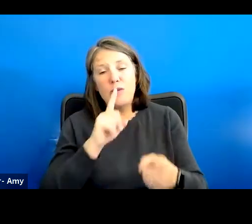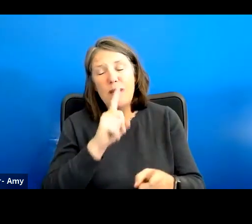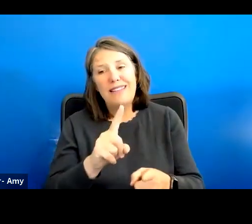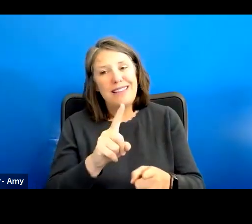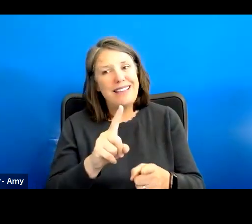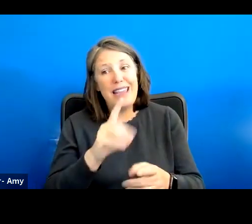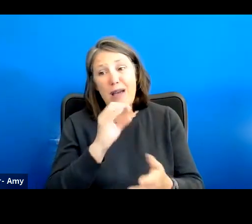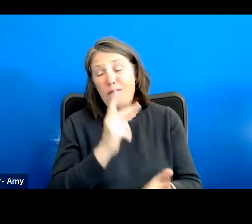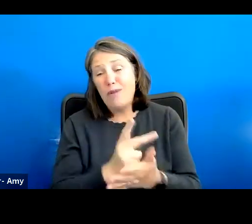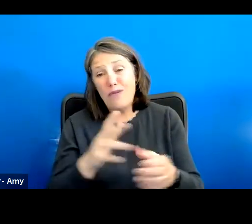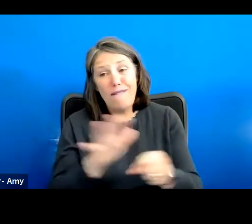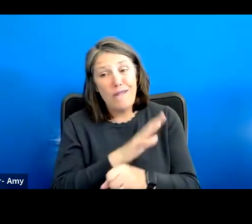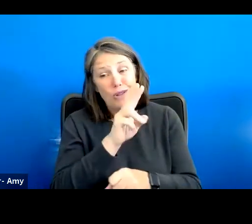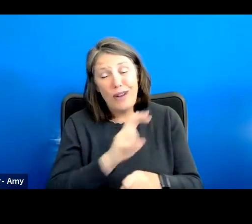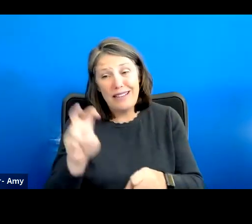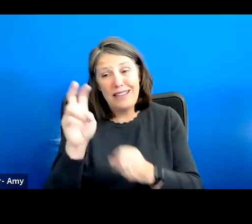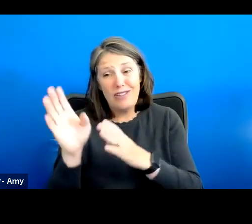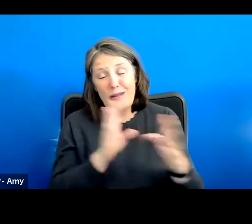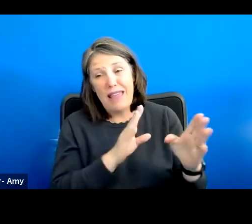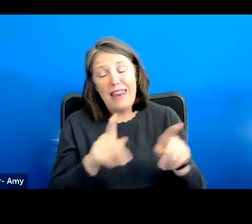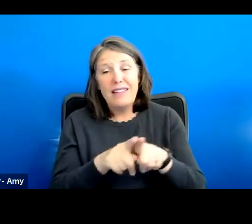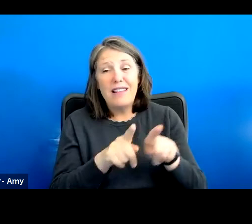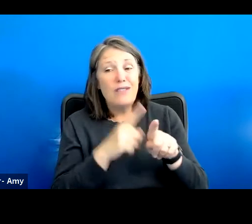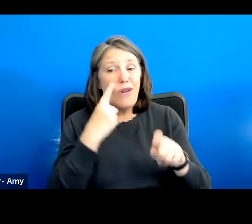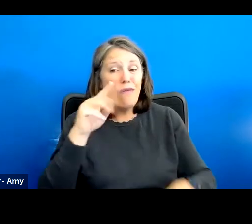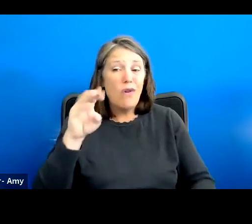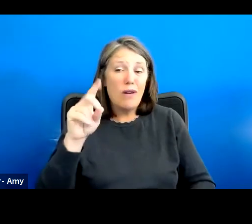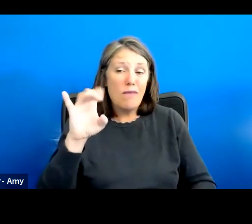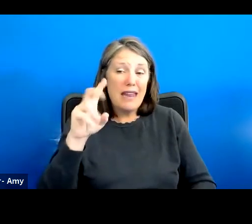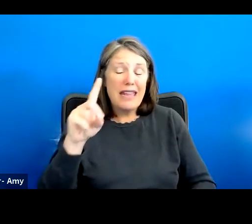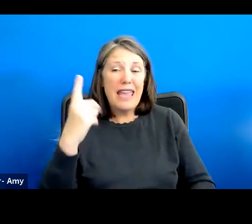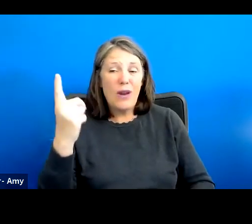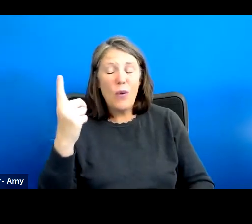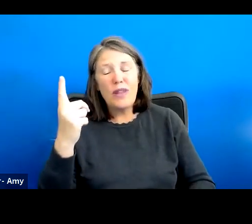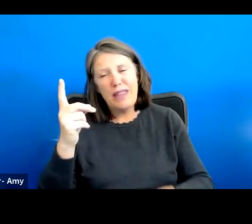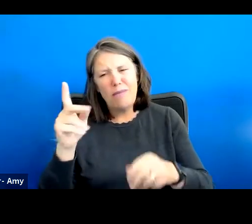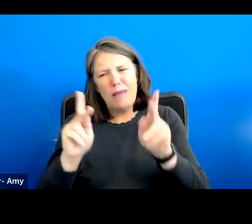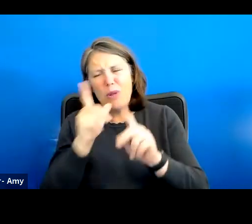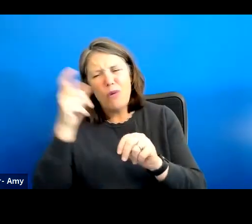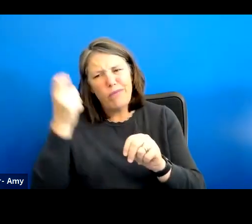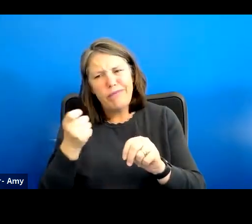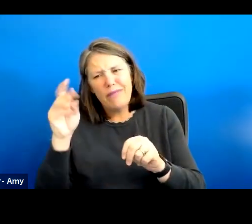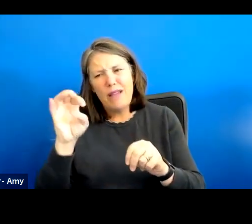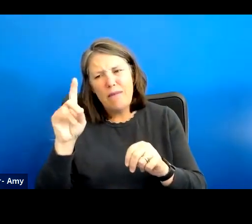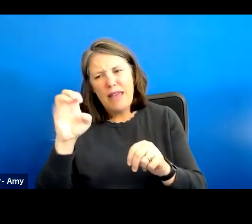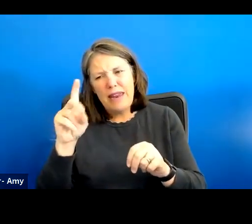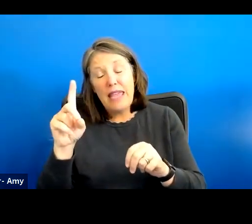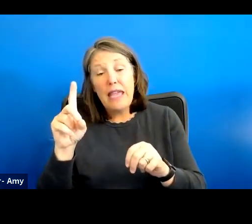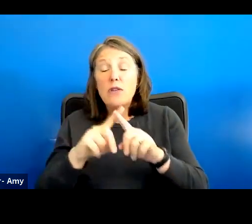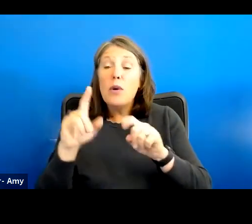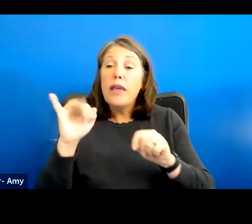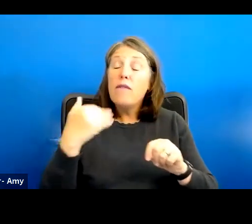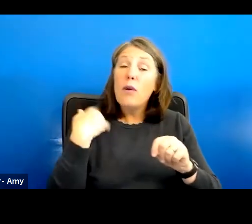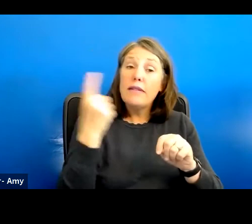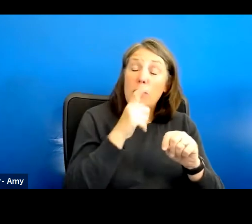full transition plan. And it's also for Medicaid recipients only. So if you have someone, for example, that has Medicare but